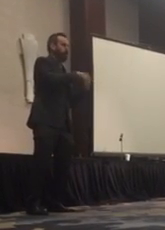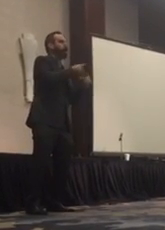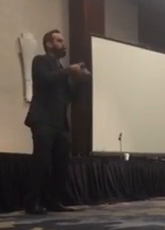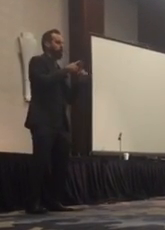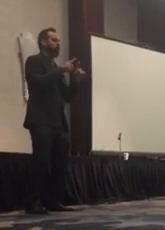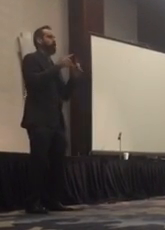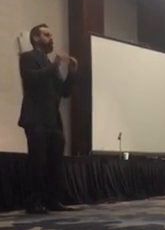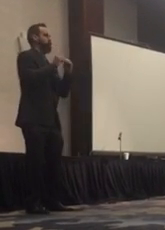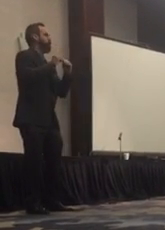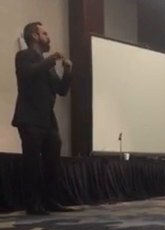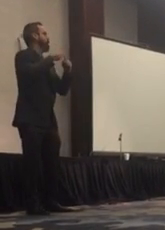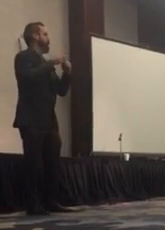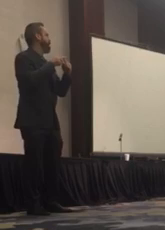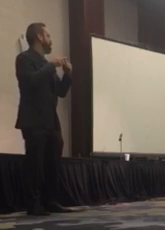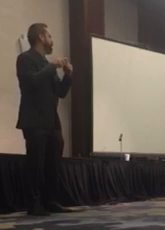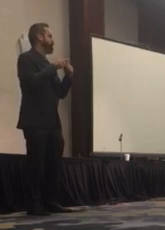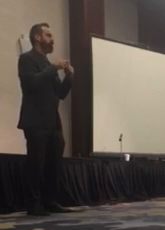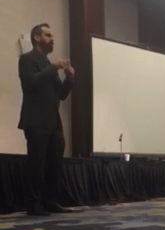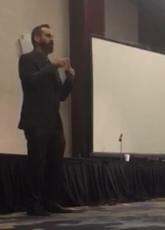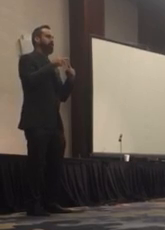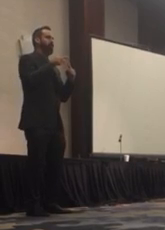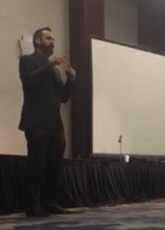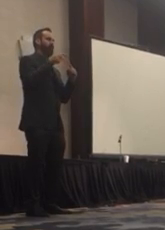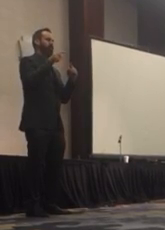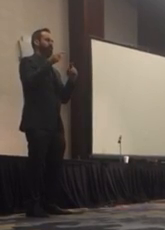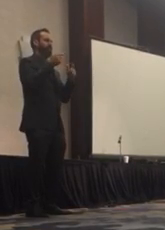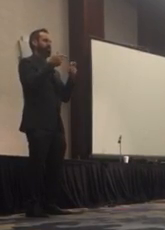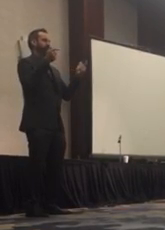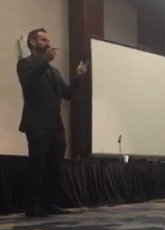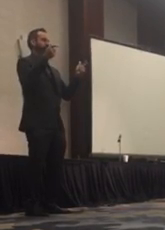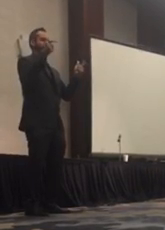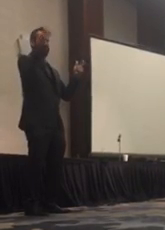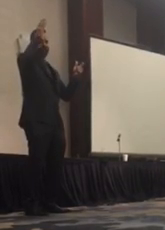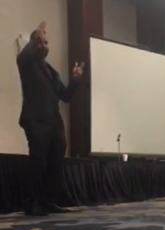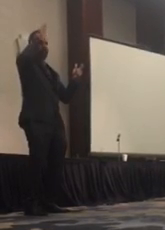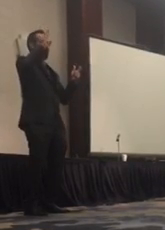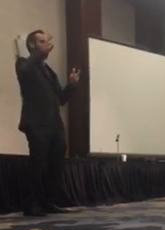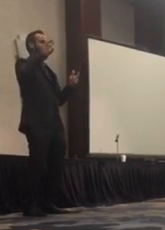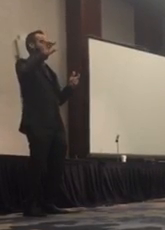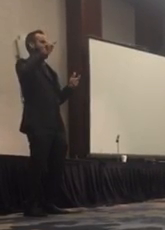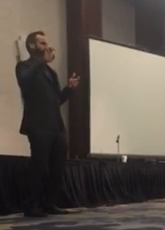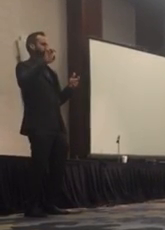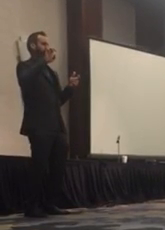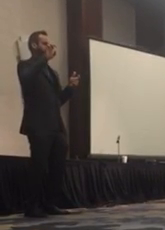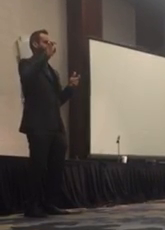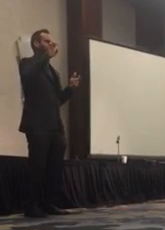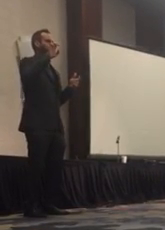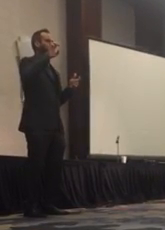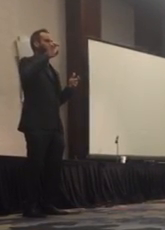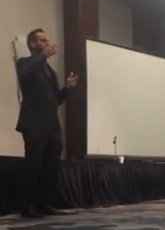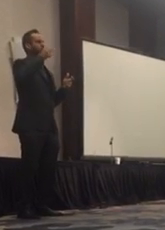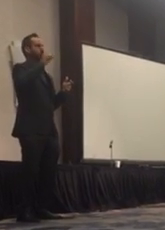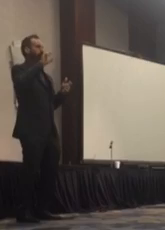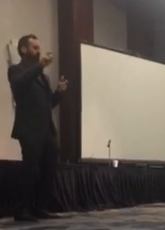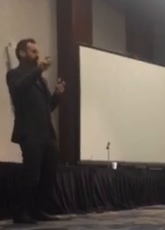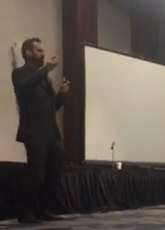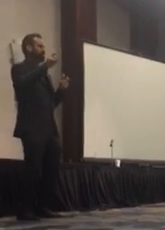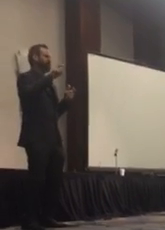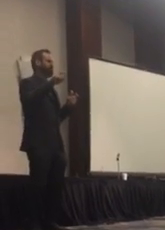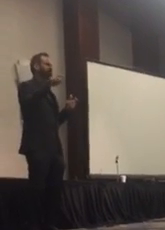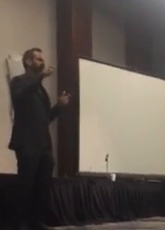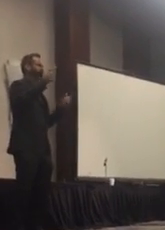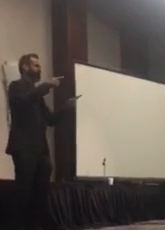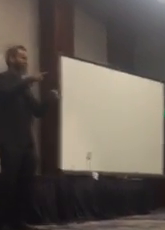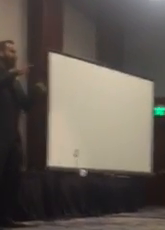it will be about the, Great White Hoax is a really, easy title, because that's a lot, it covers a lot of ground. It can be